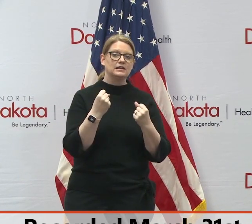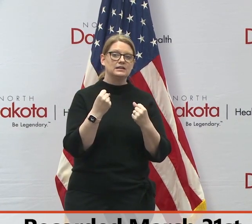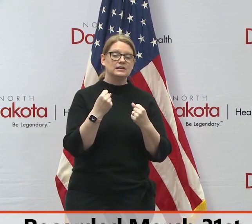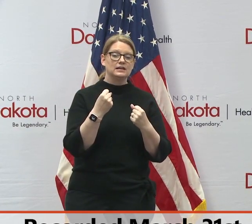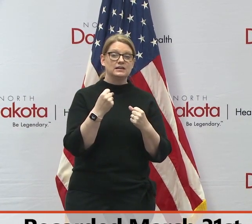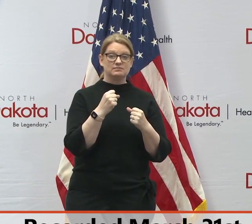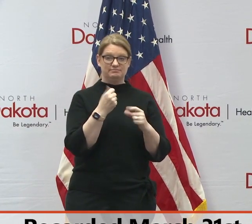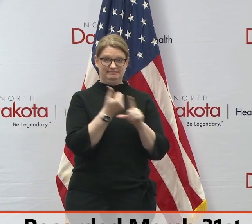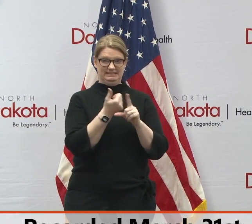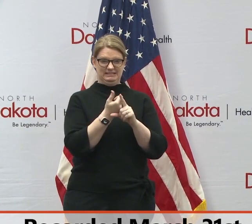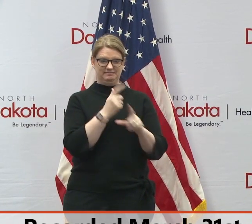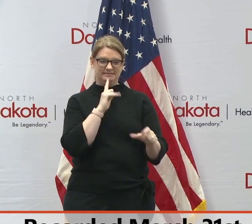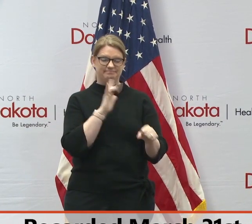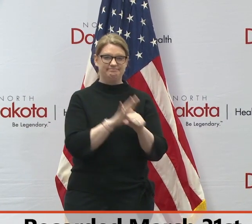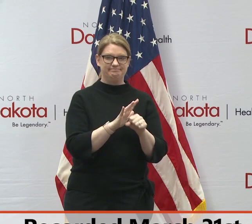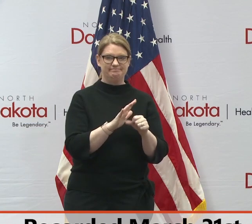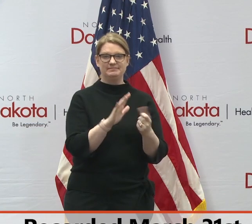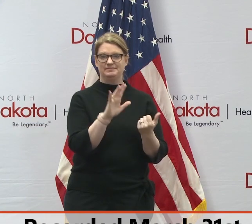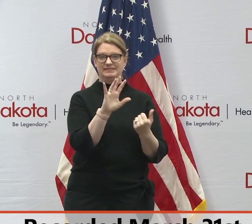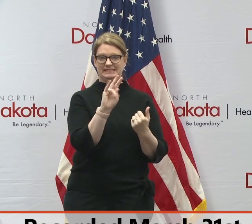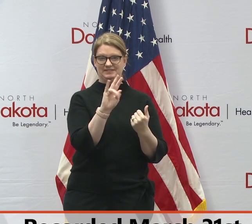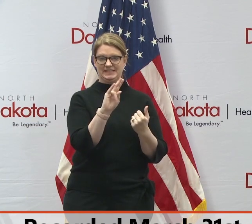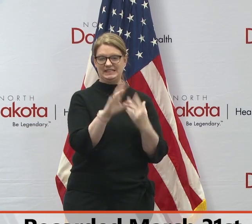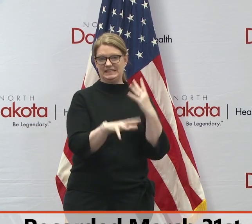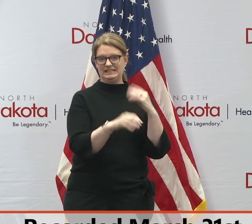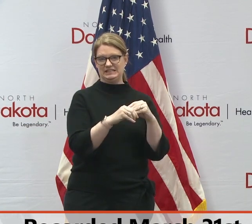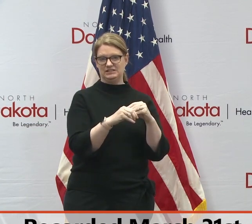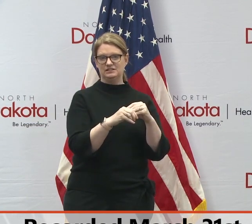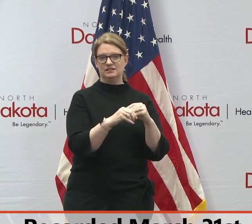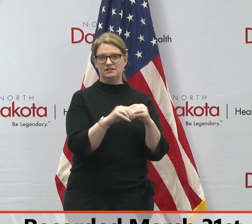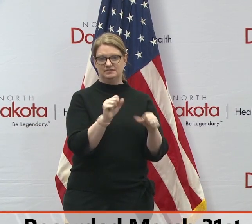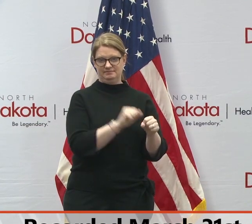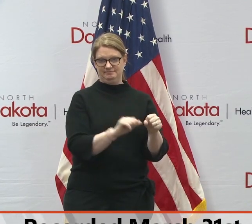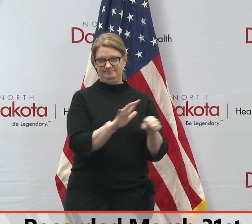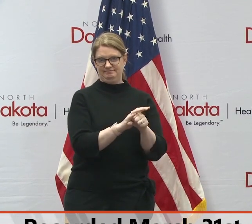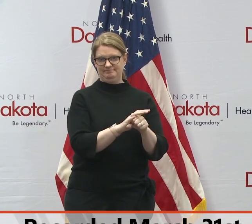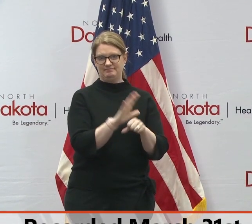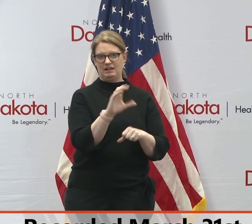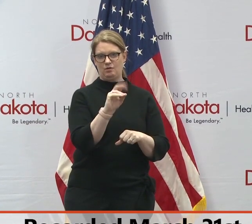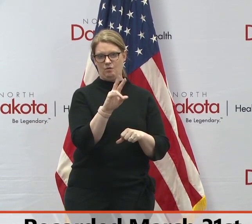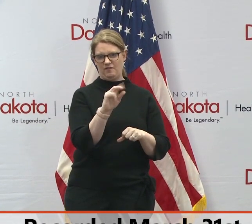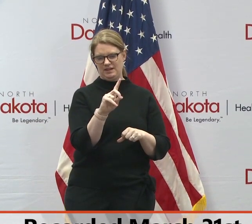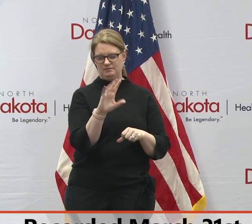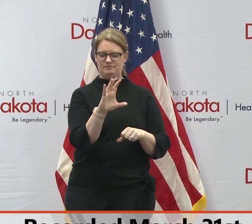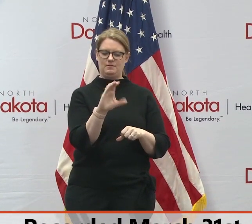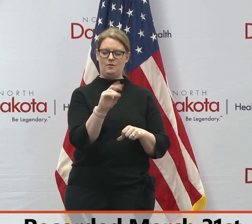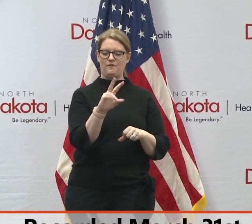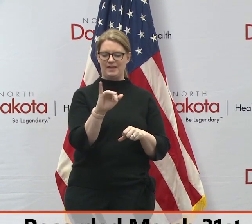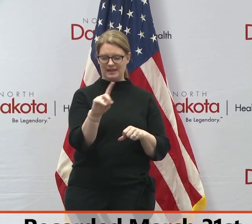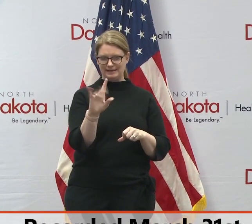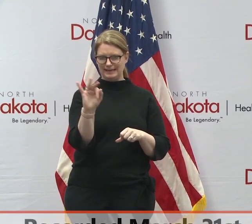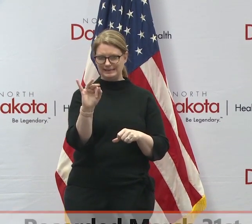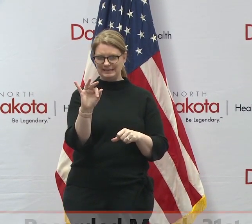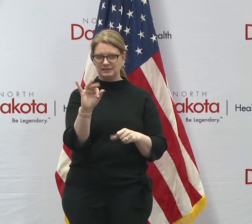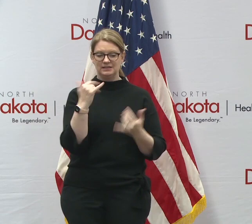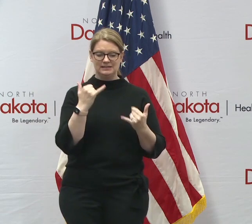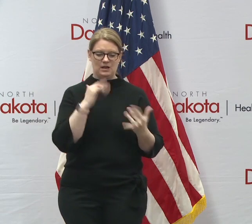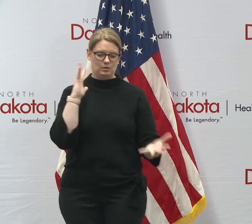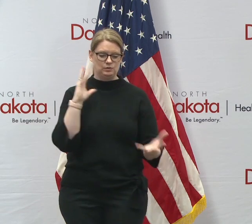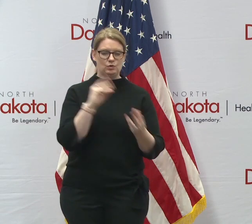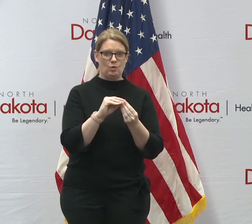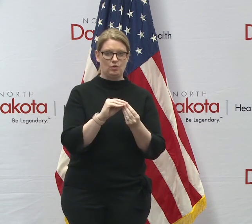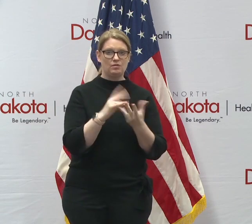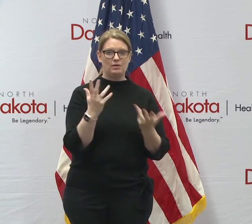17 additional cases of the novel coronavirus disease, or COVID-19, putting us at a total now